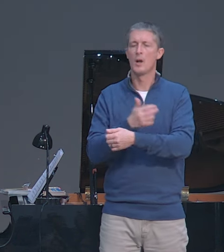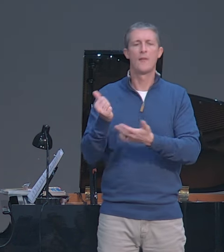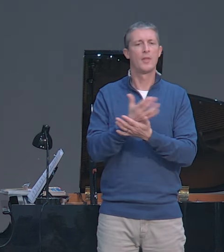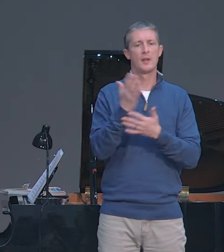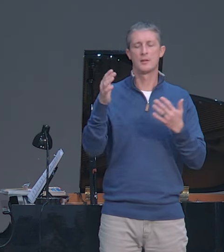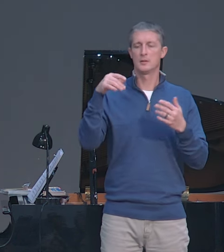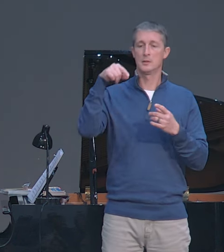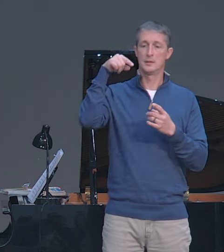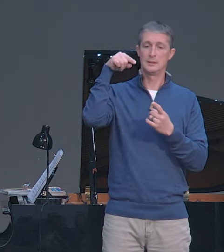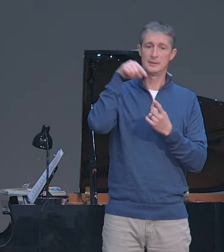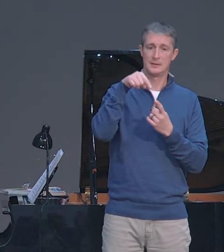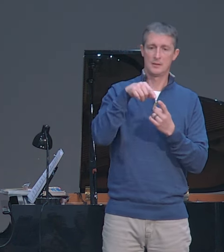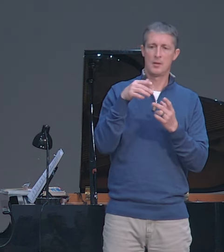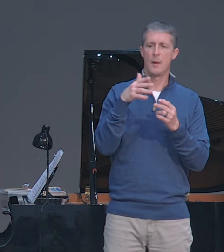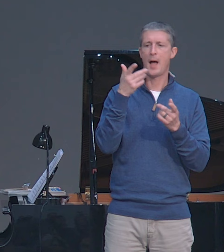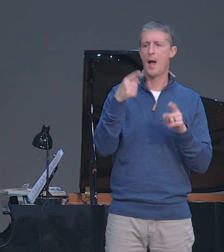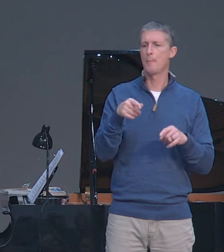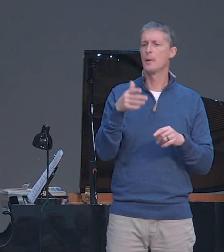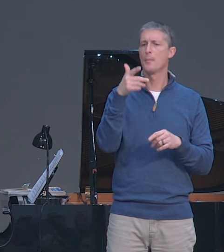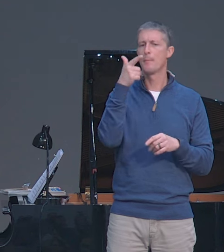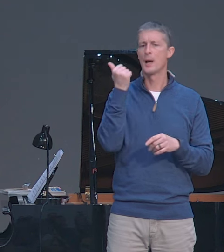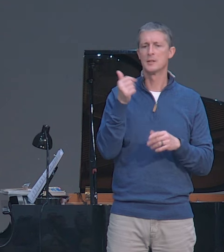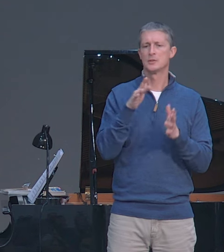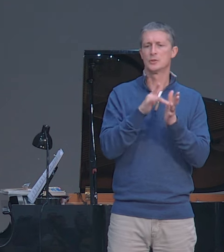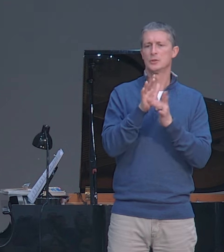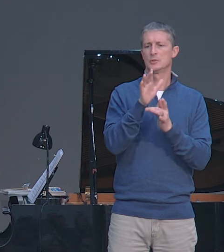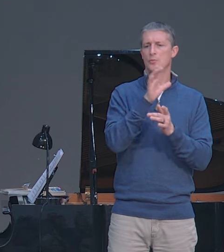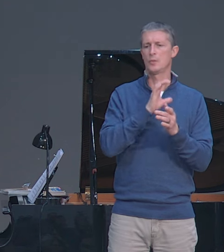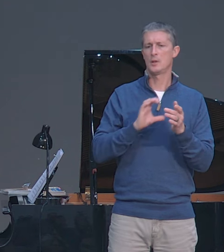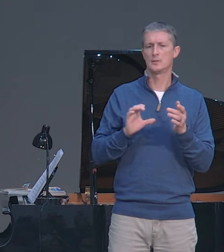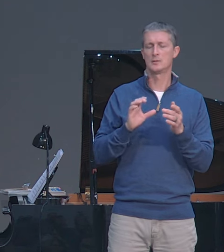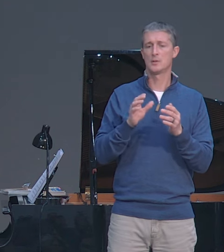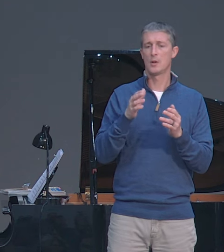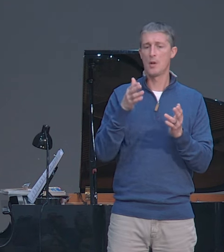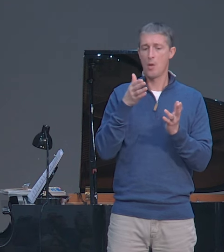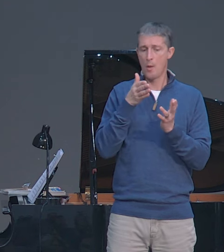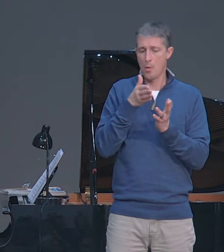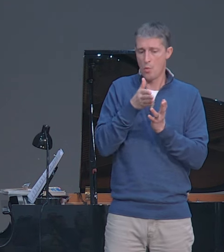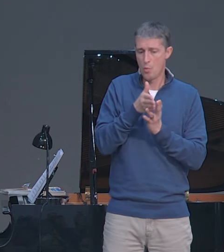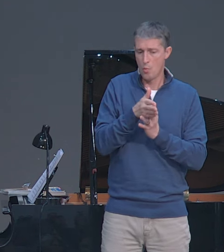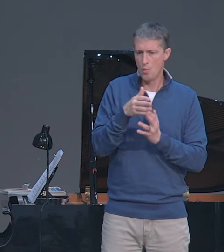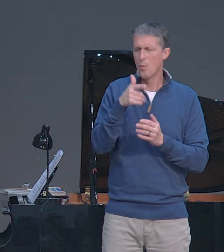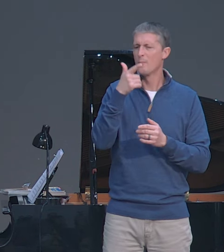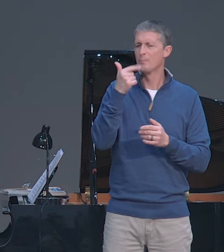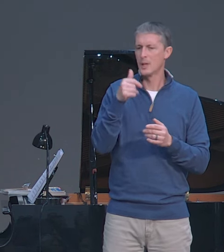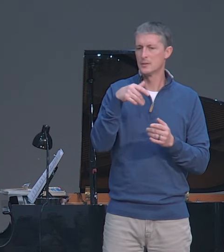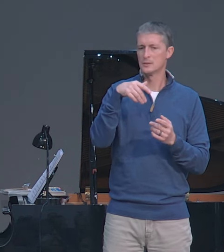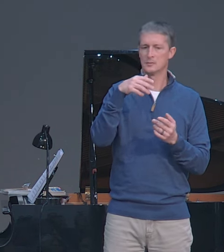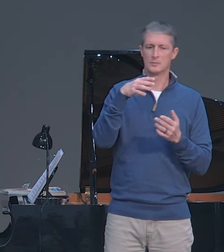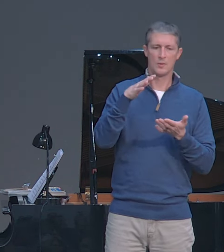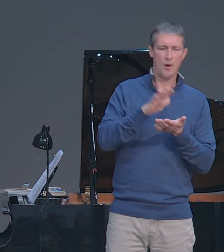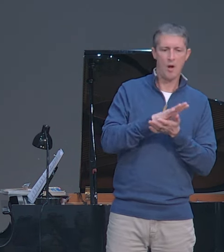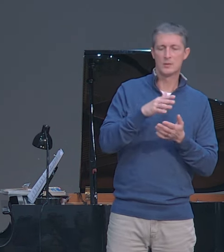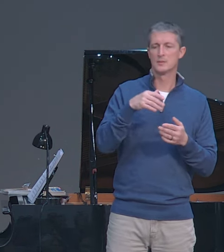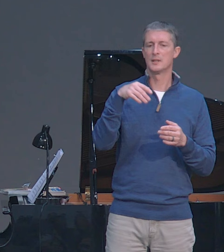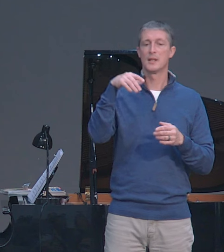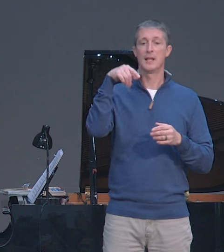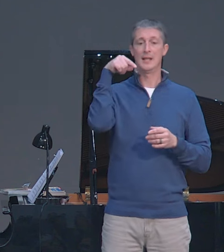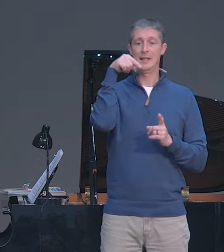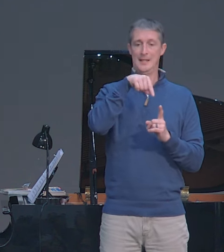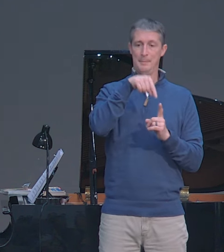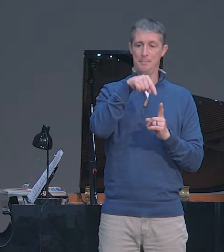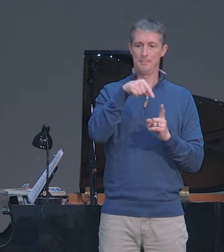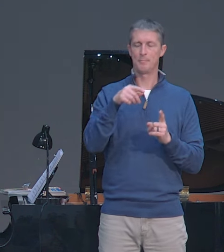created through him and for him. You see, Jesus can't be part of creation and still